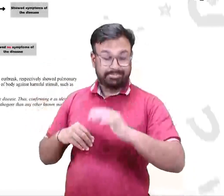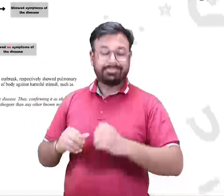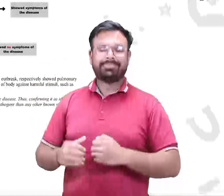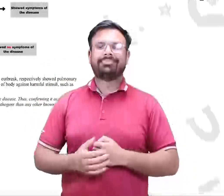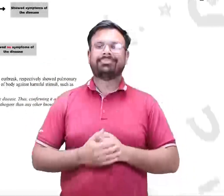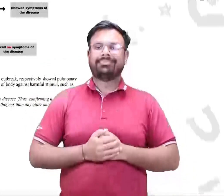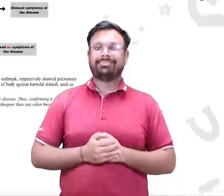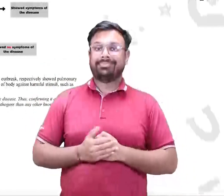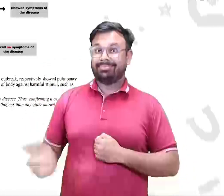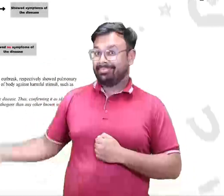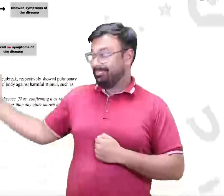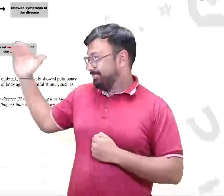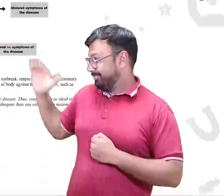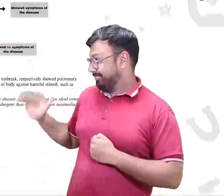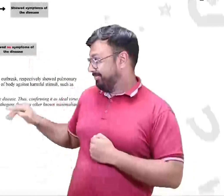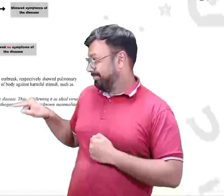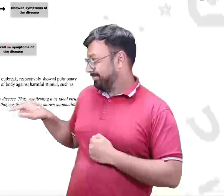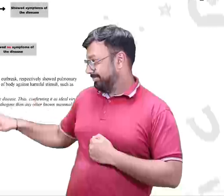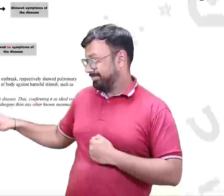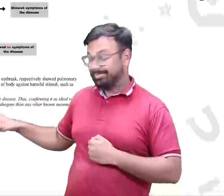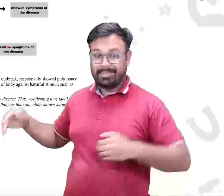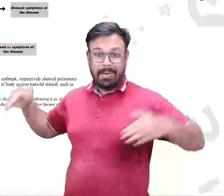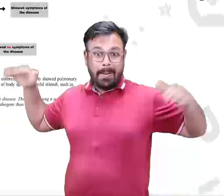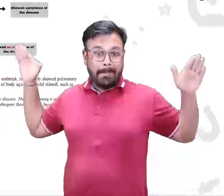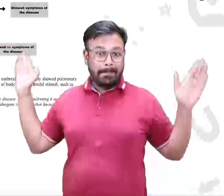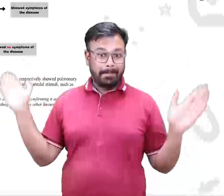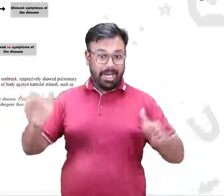It's pulmonary edema.